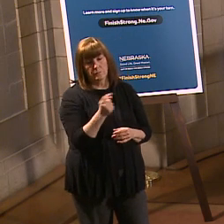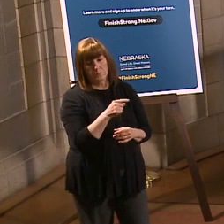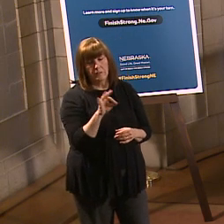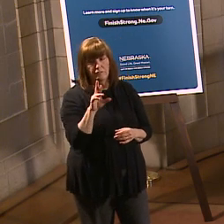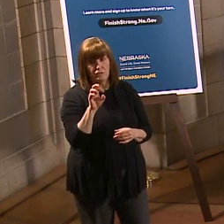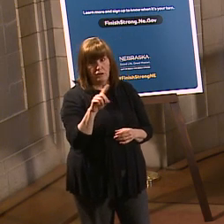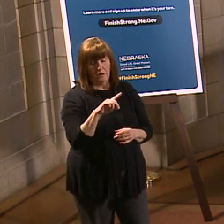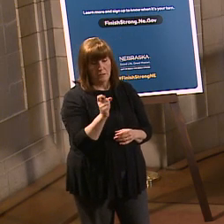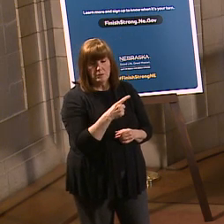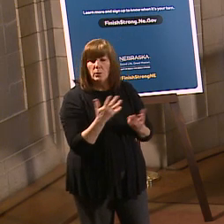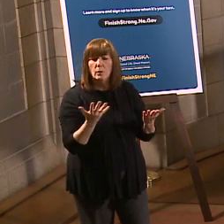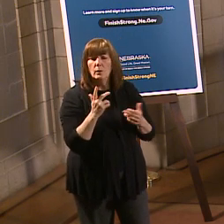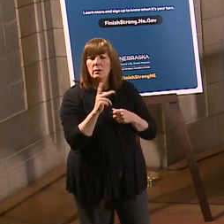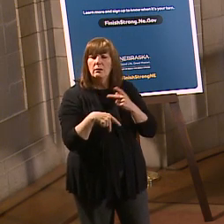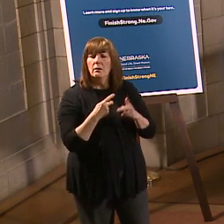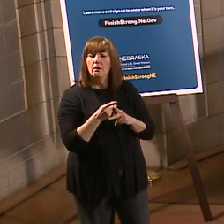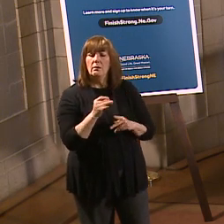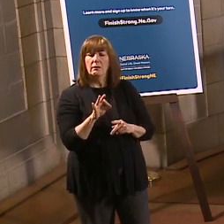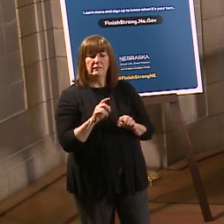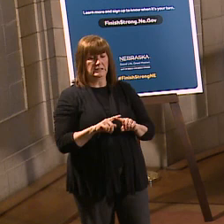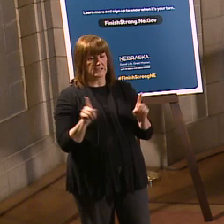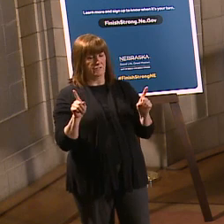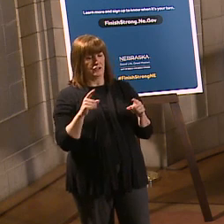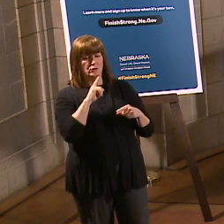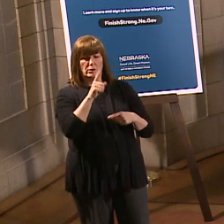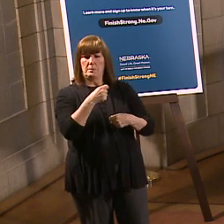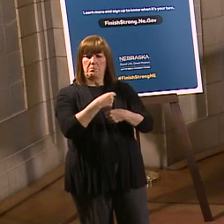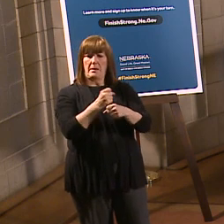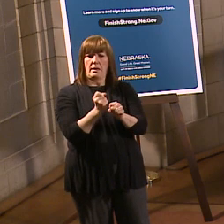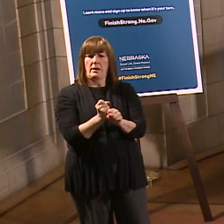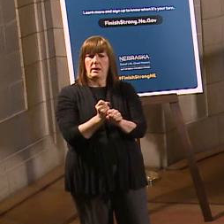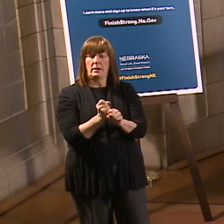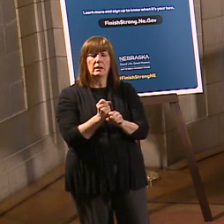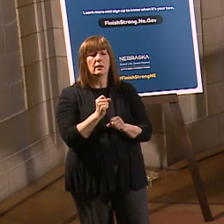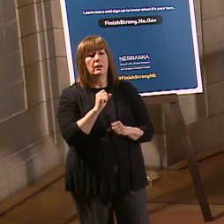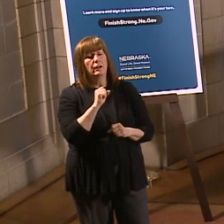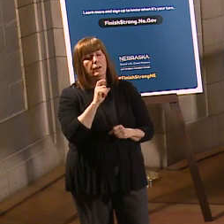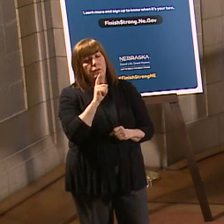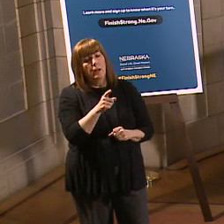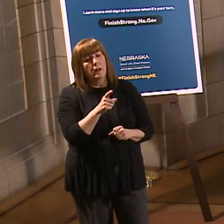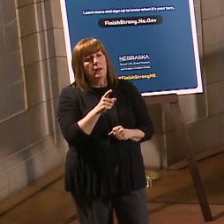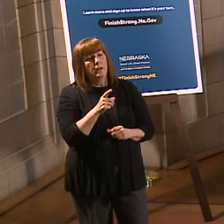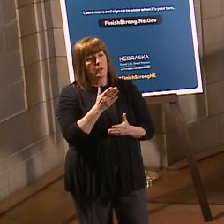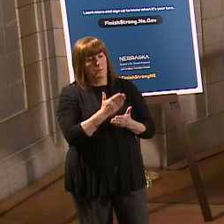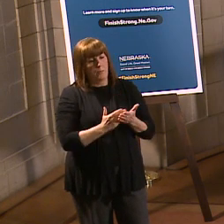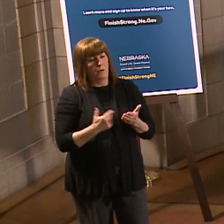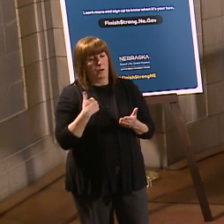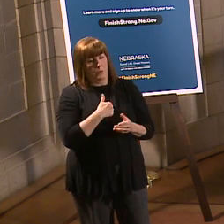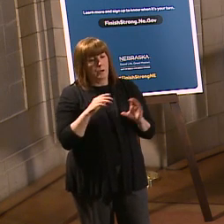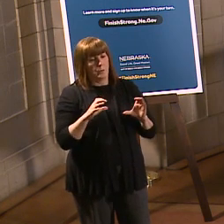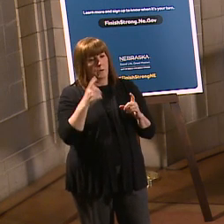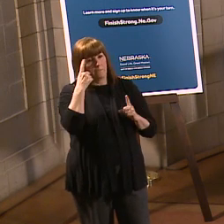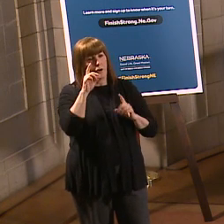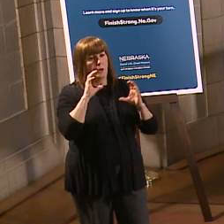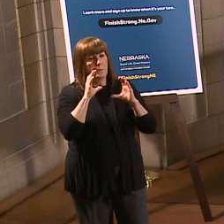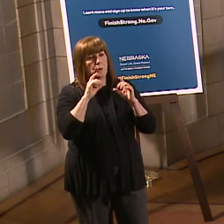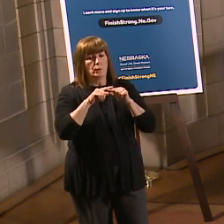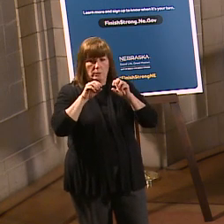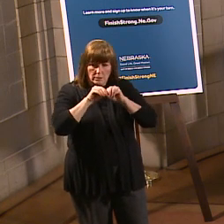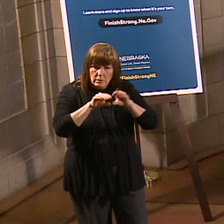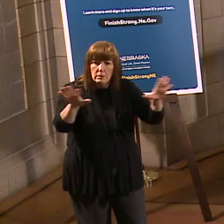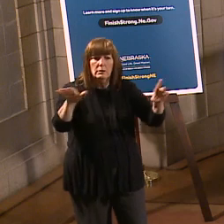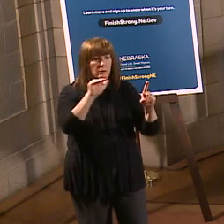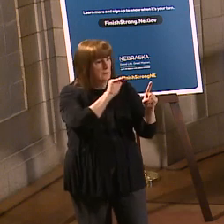Fred's asking is, what kind of practical difference will that make? And the answer is really, it's a part of what we're doing as far as communication to get the word out that,